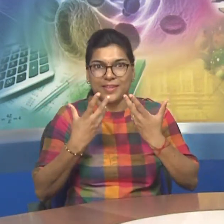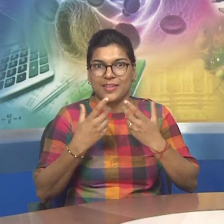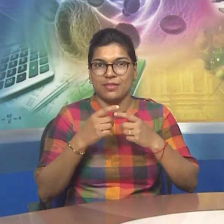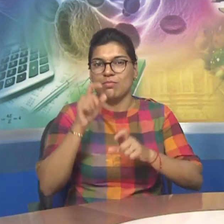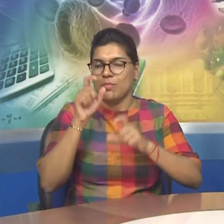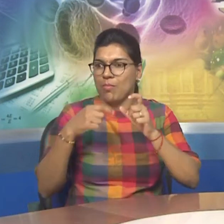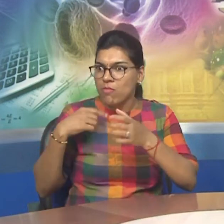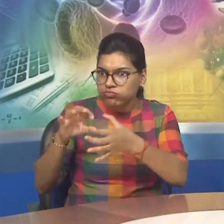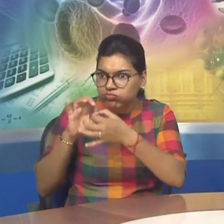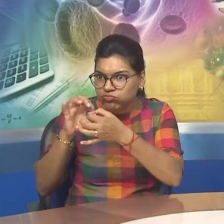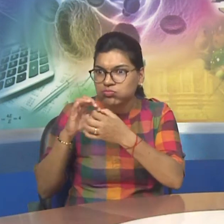pleasant,